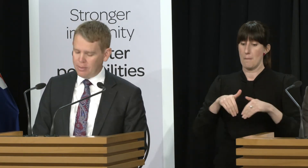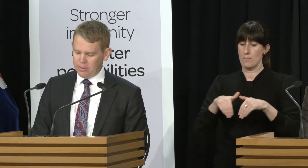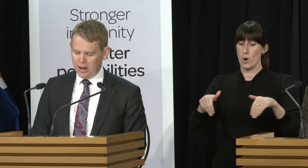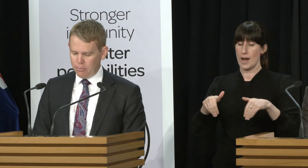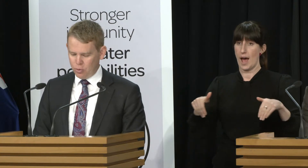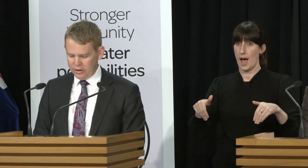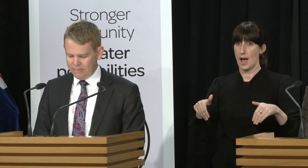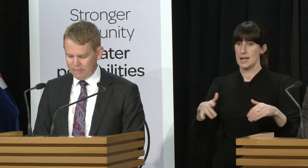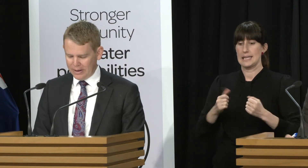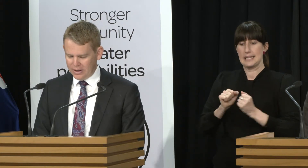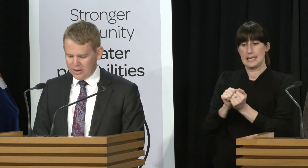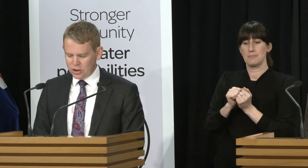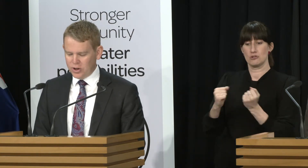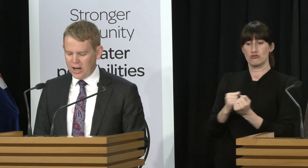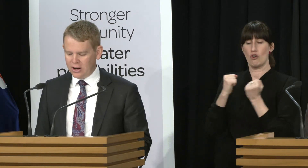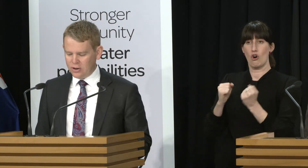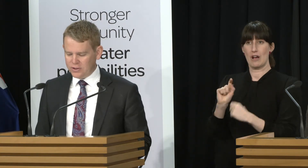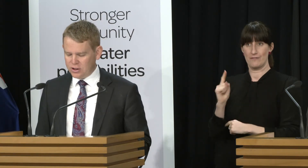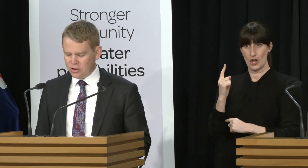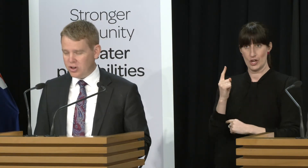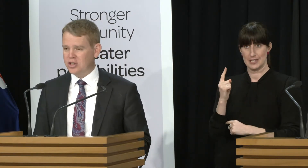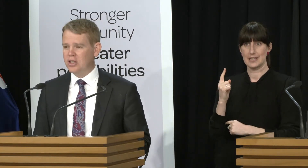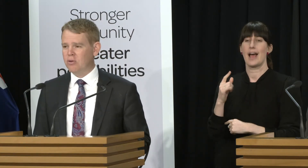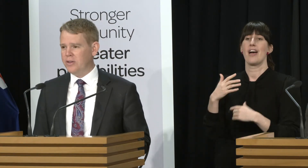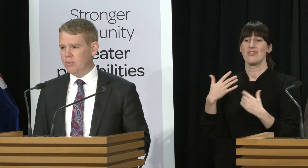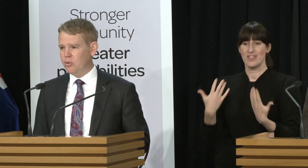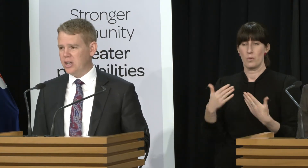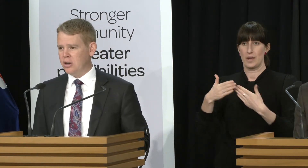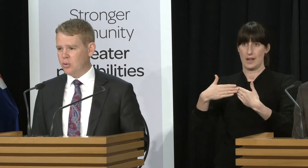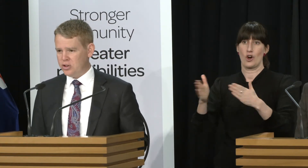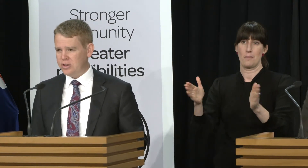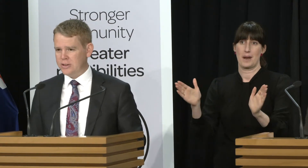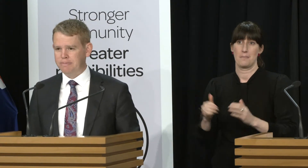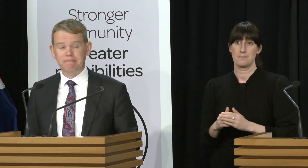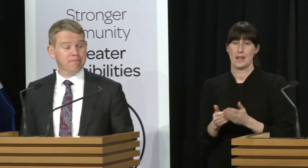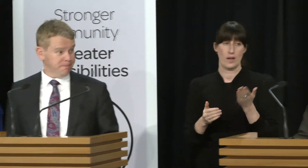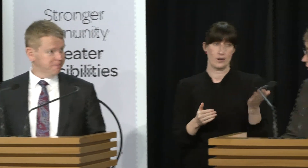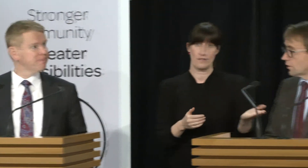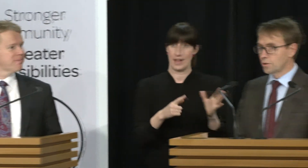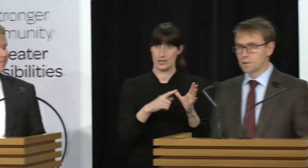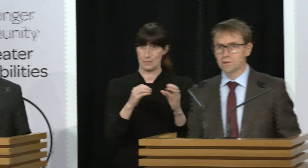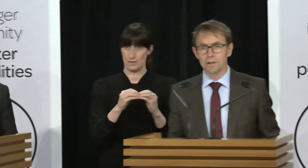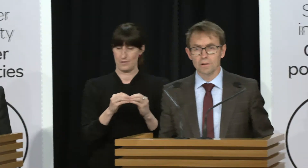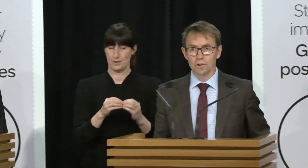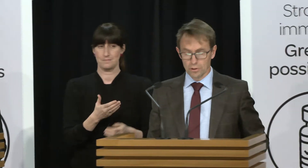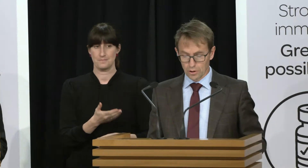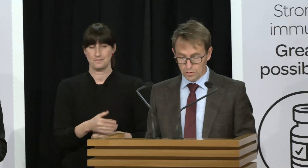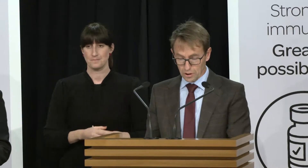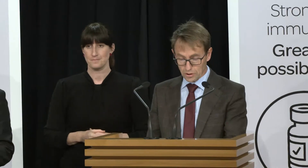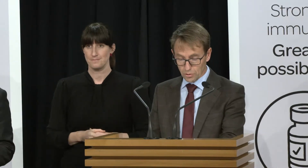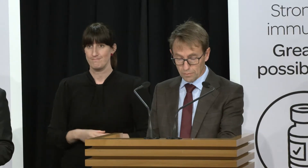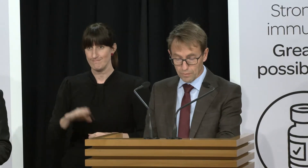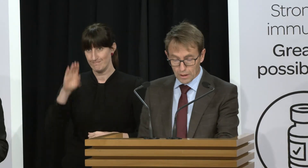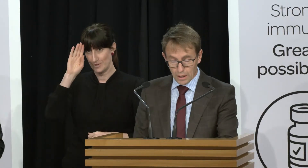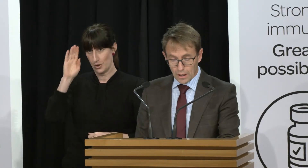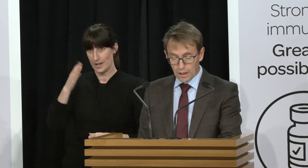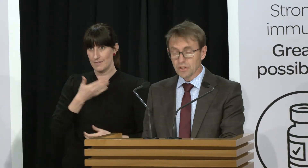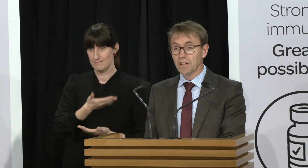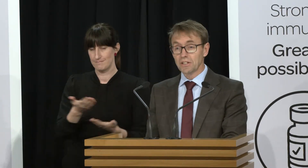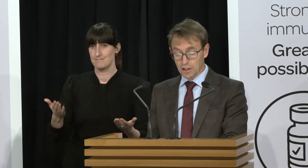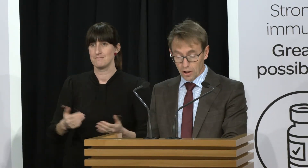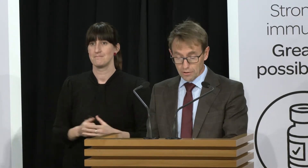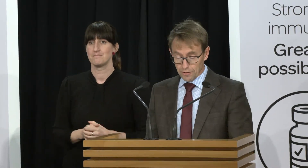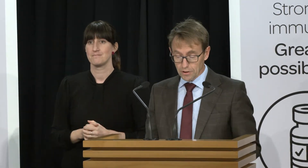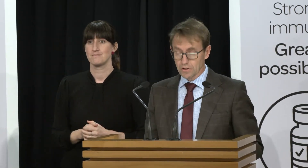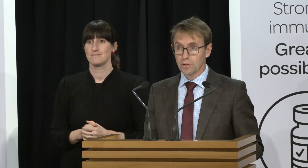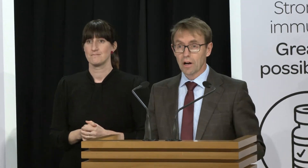to open up our border. So I'll now hand over to the Director General and then we'll take questions. Thank you, Minister. Kia ora koutou katoa.